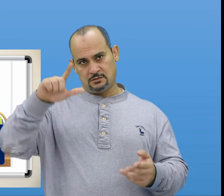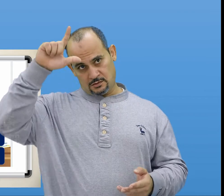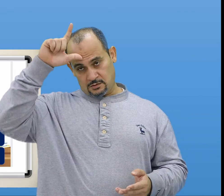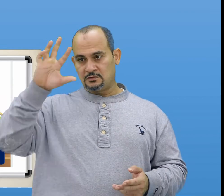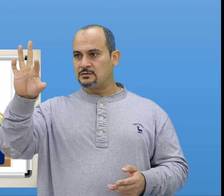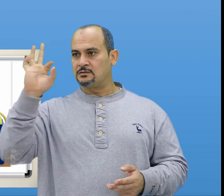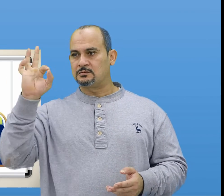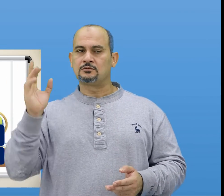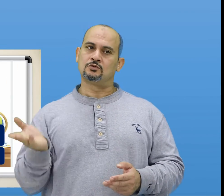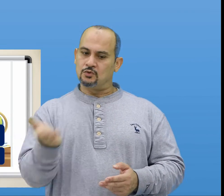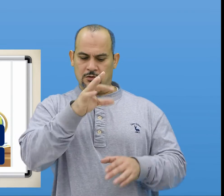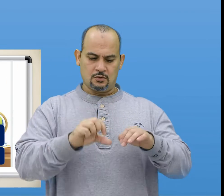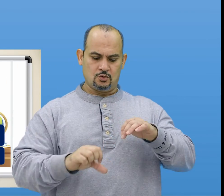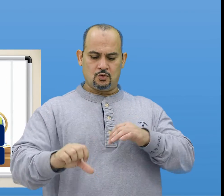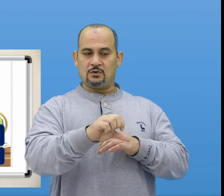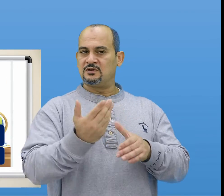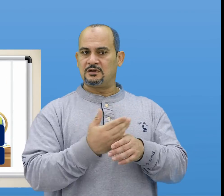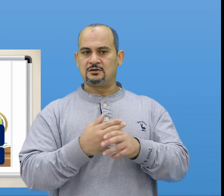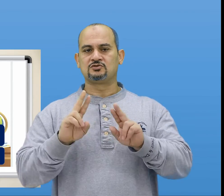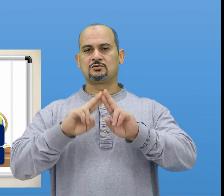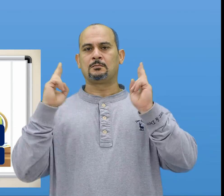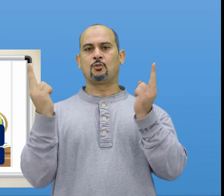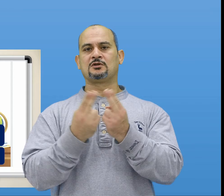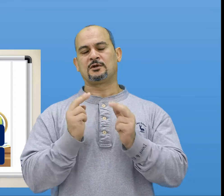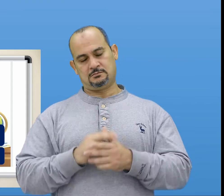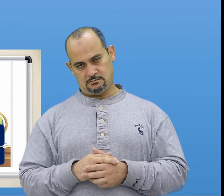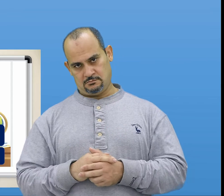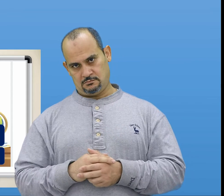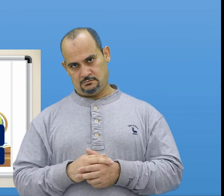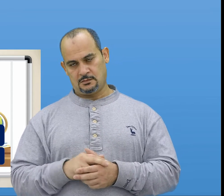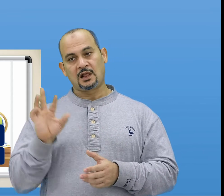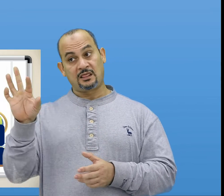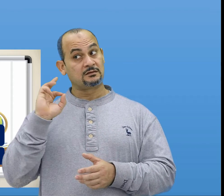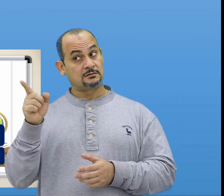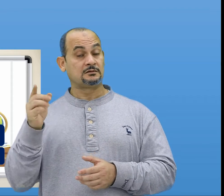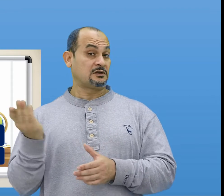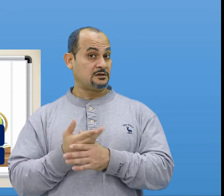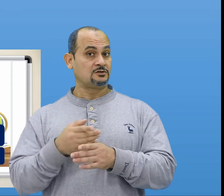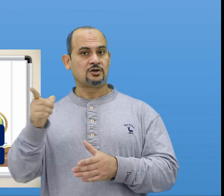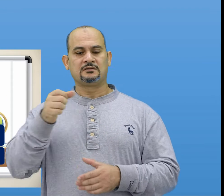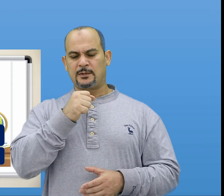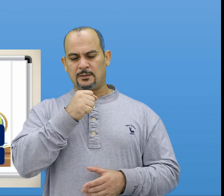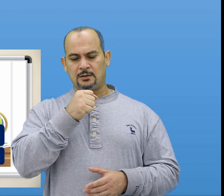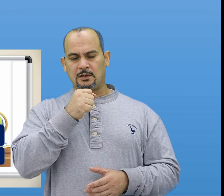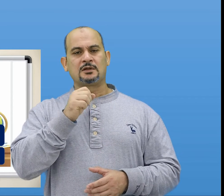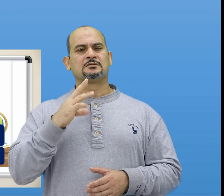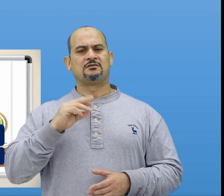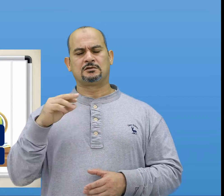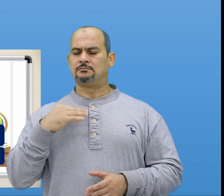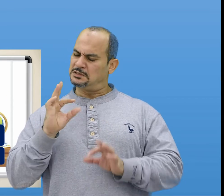no permanent home and who travel from one place to another to find fresh pasture for their livestock.